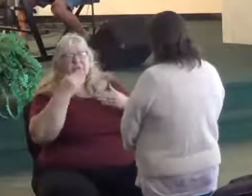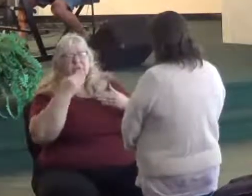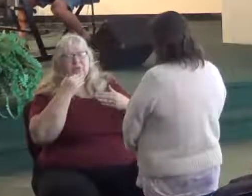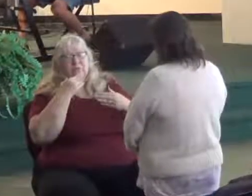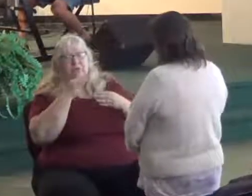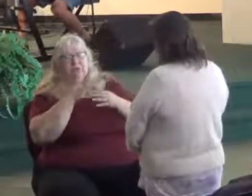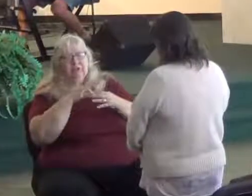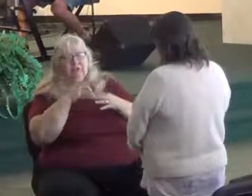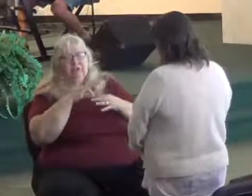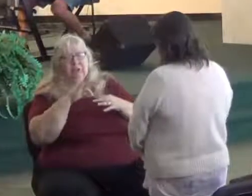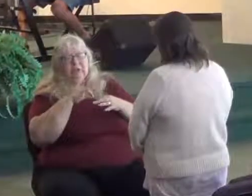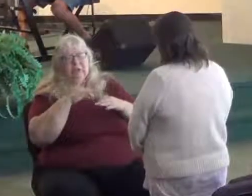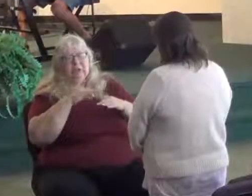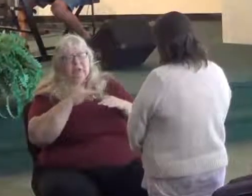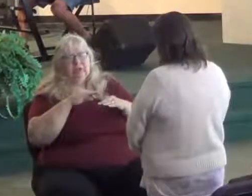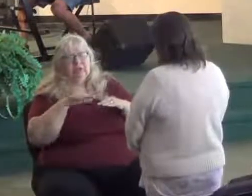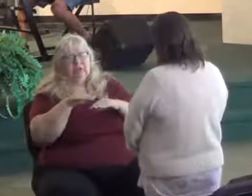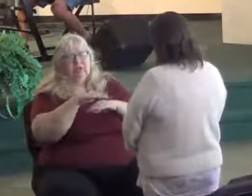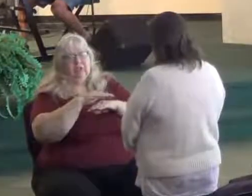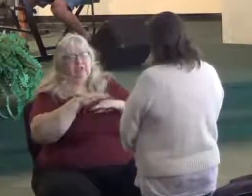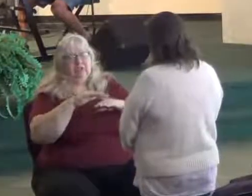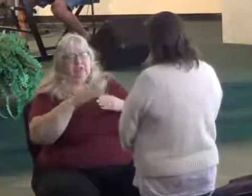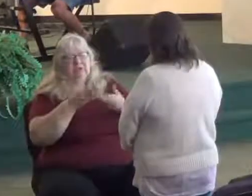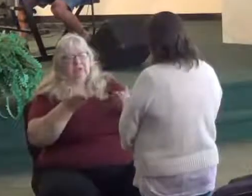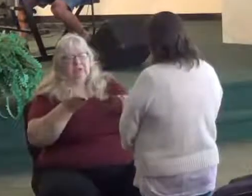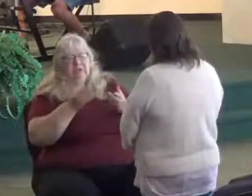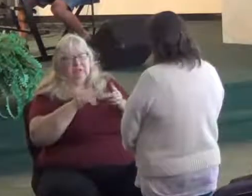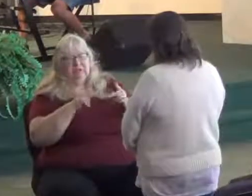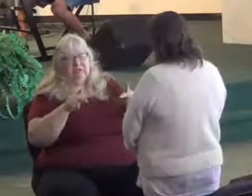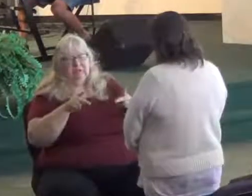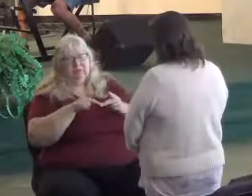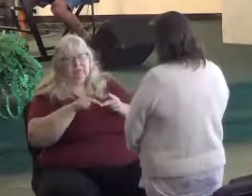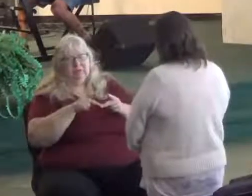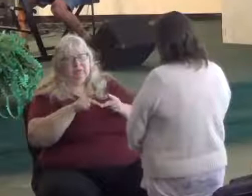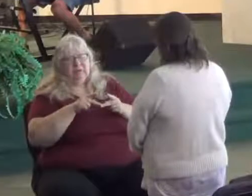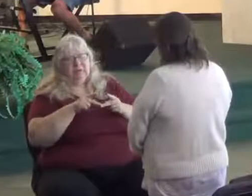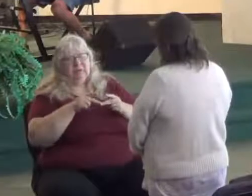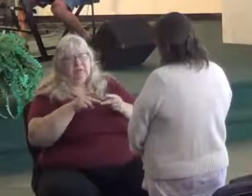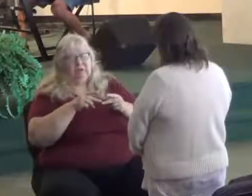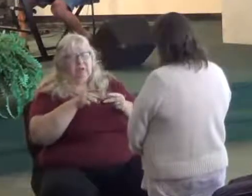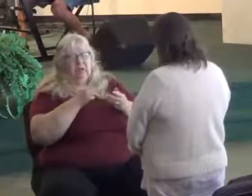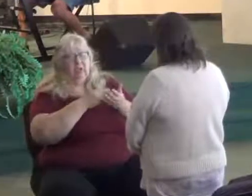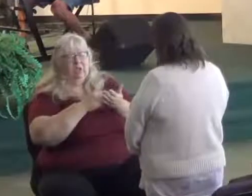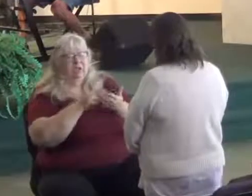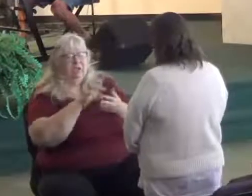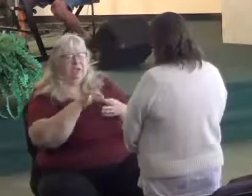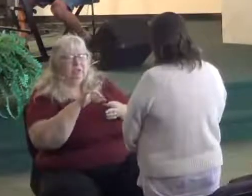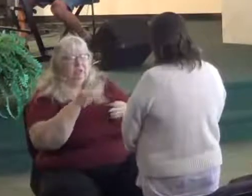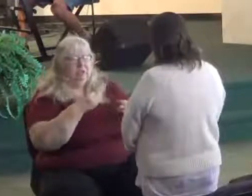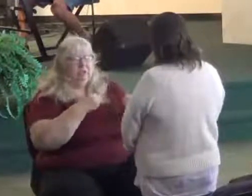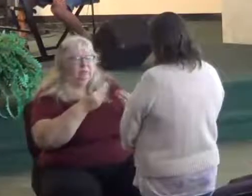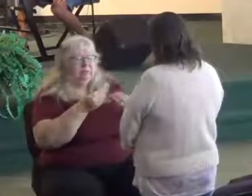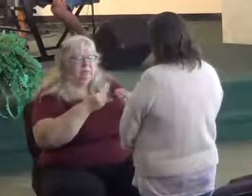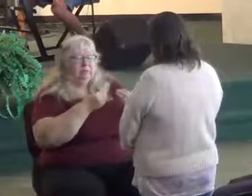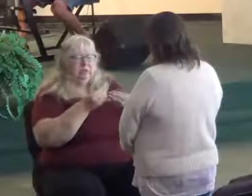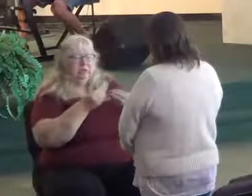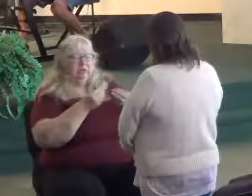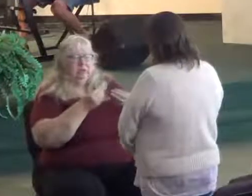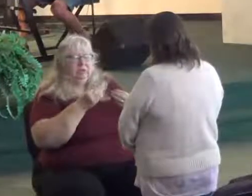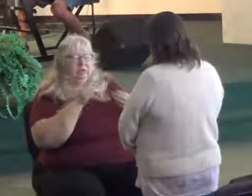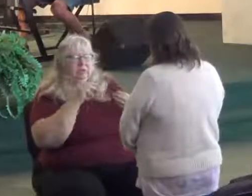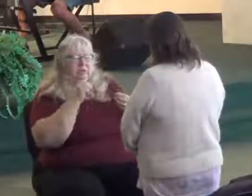this place. Lord, we ask the Holy Spirit to minister to those, each heart in this room, right where they're at